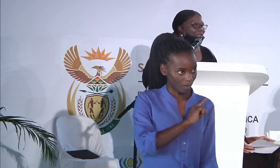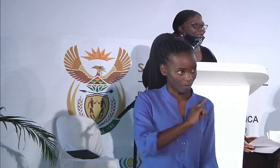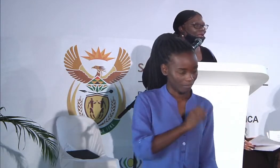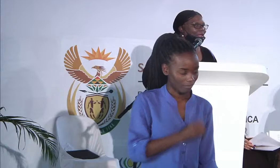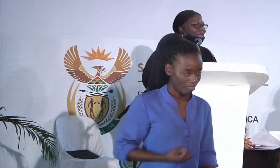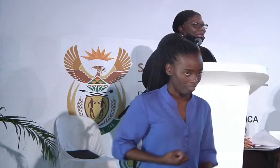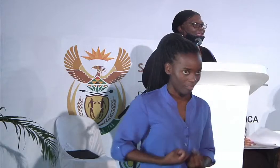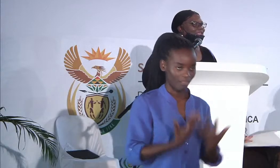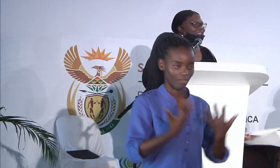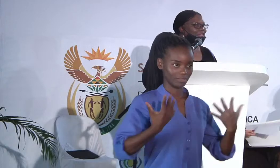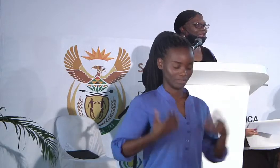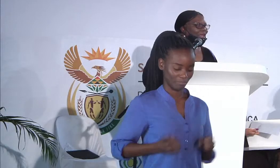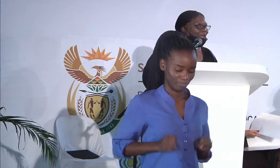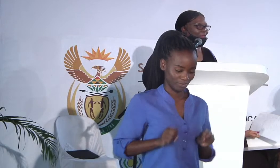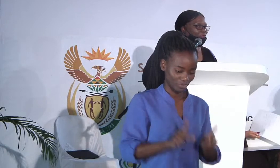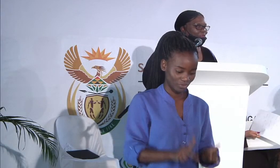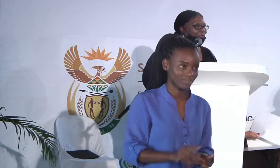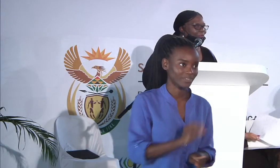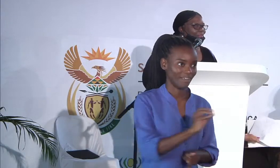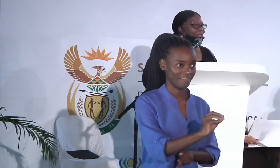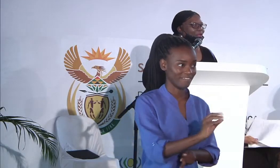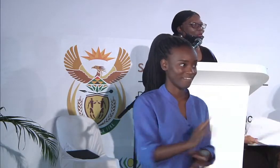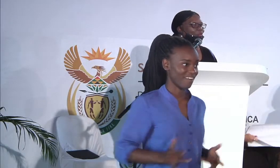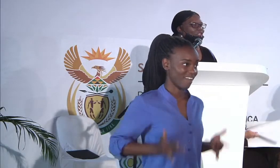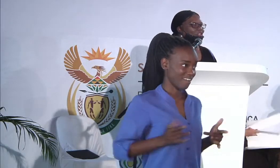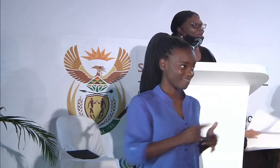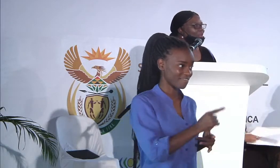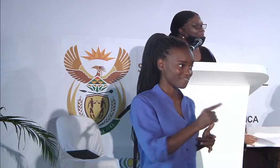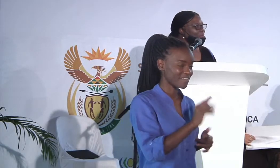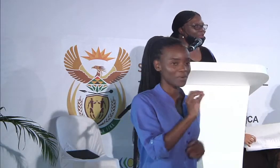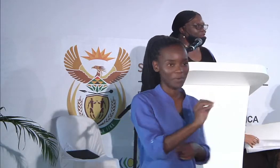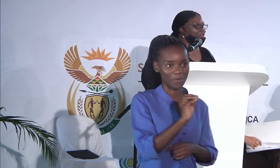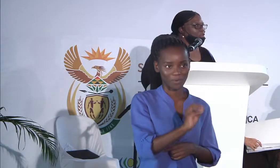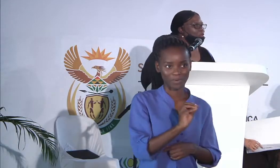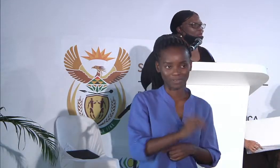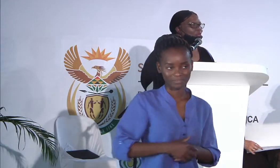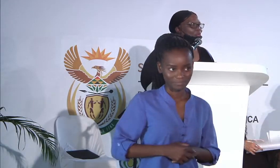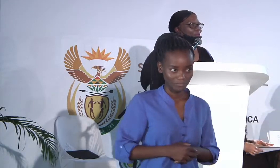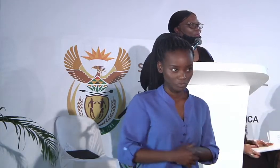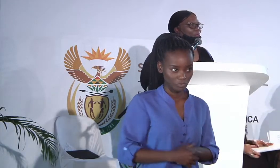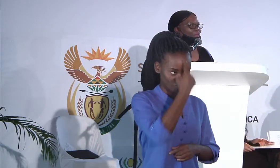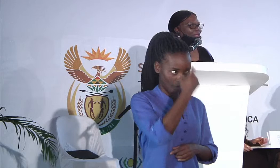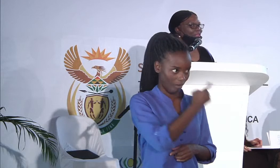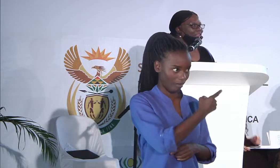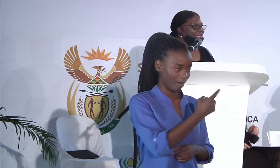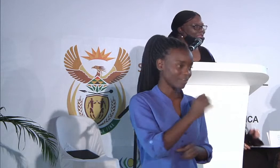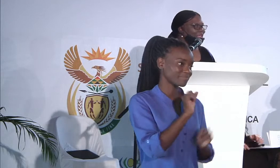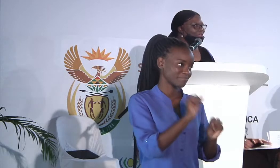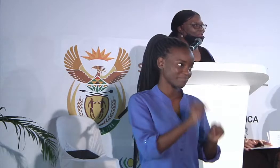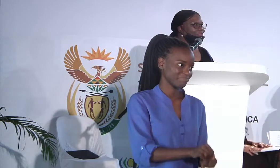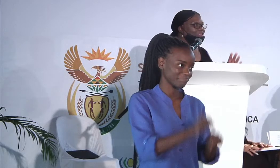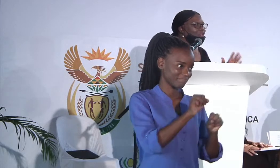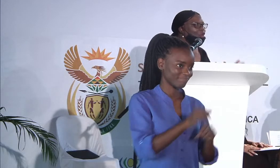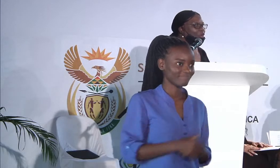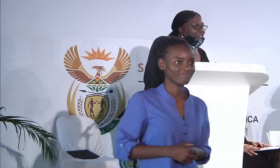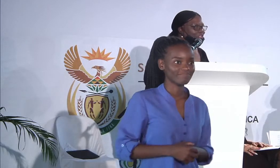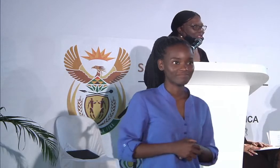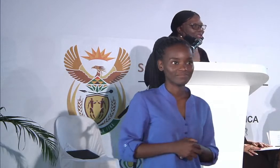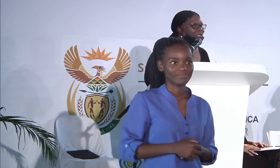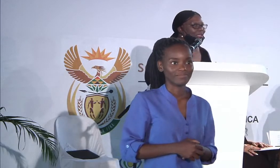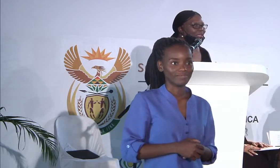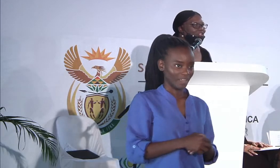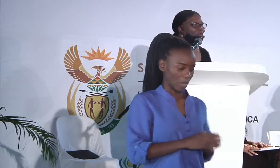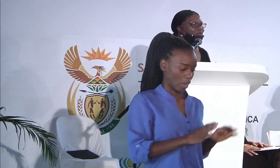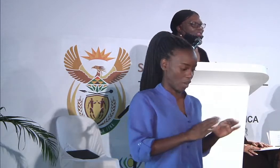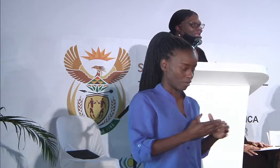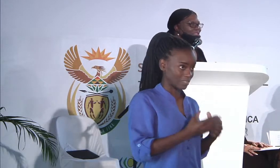there. There's still life. We strongly believe in you. the success of this launch,